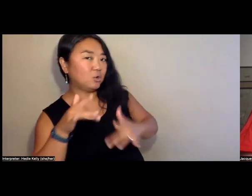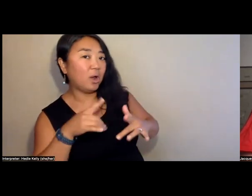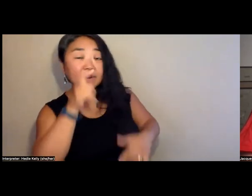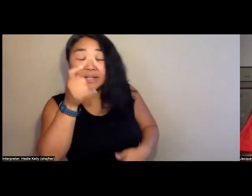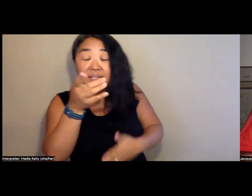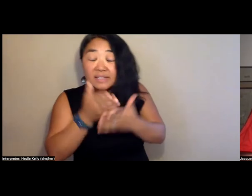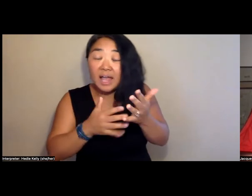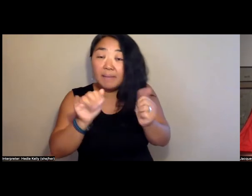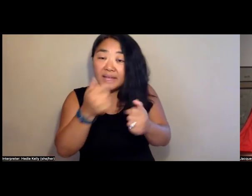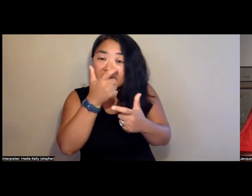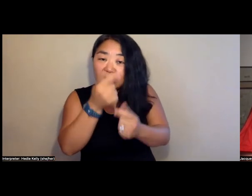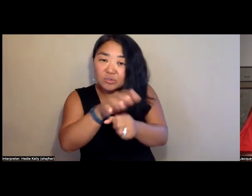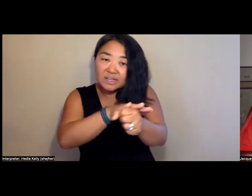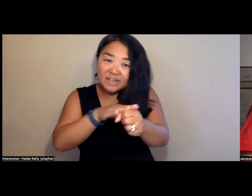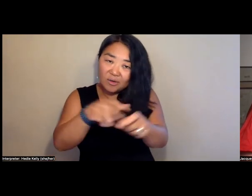sometimes.